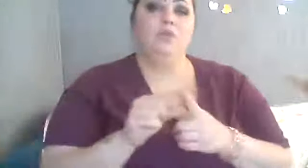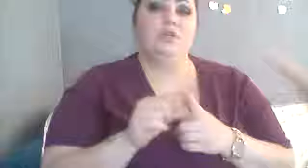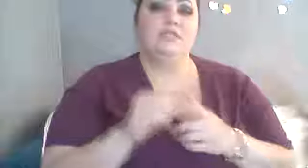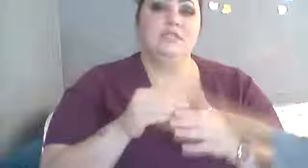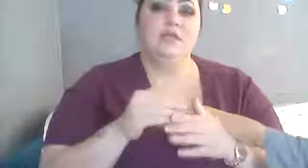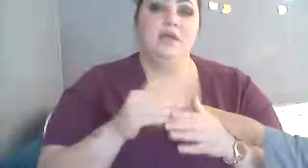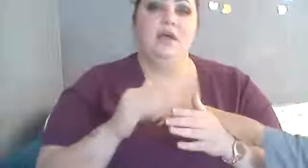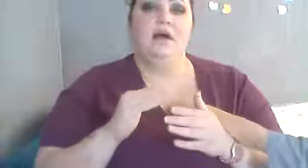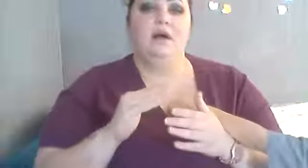words